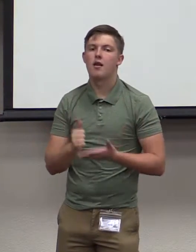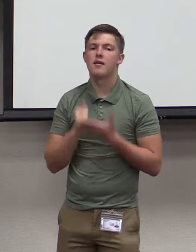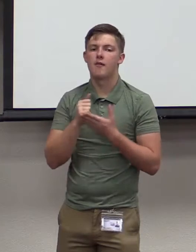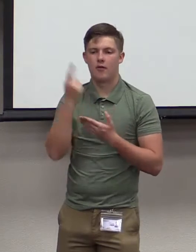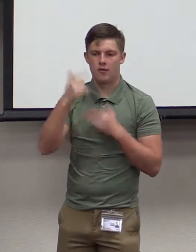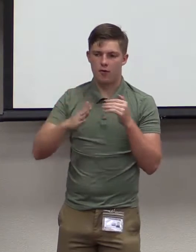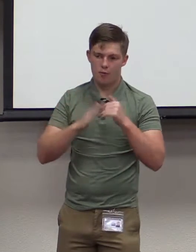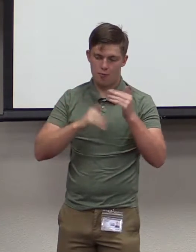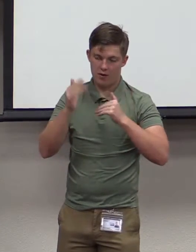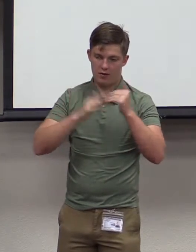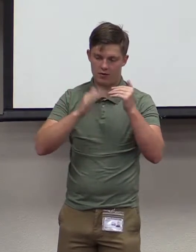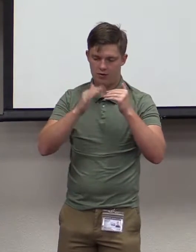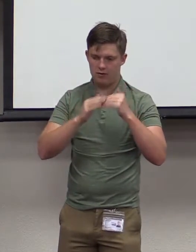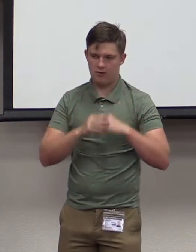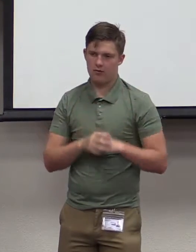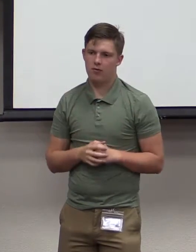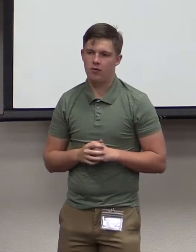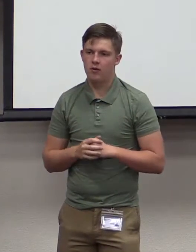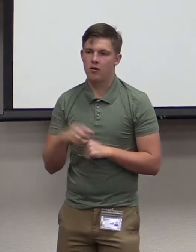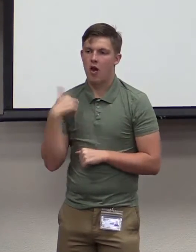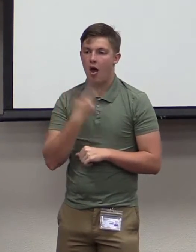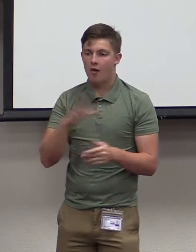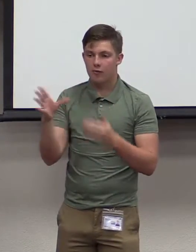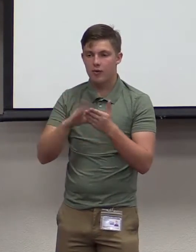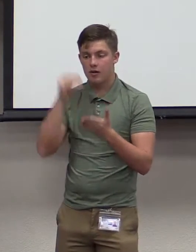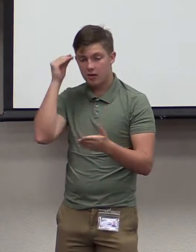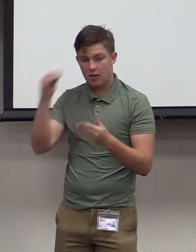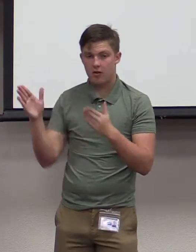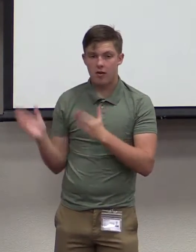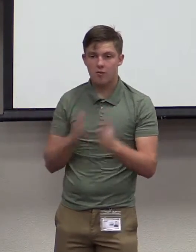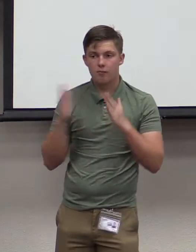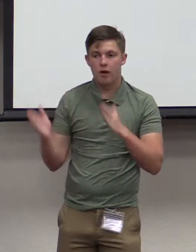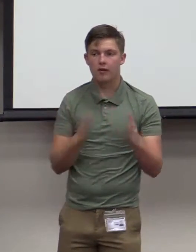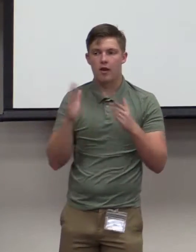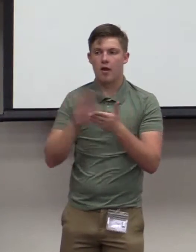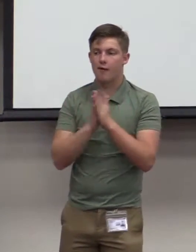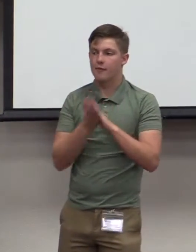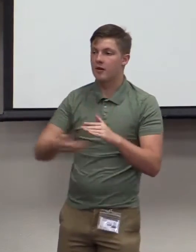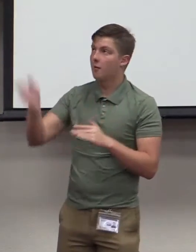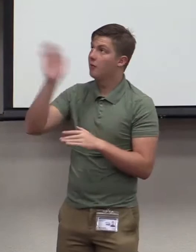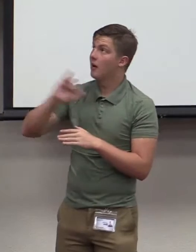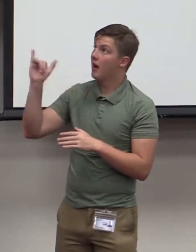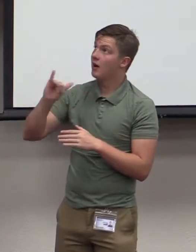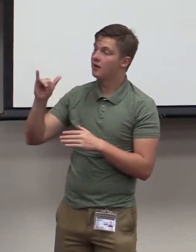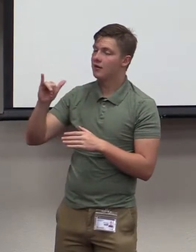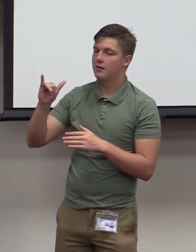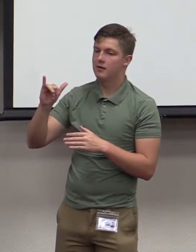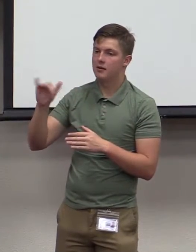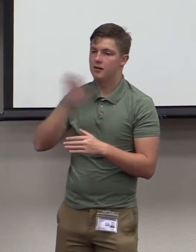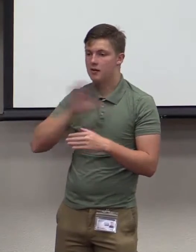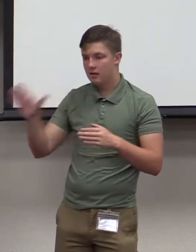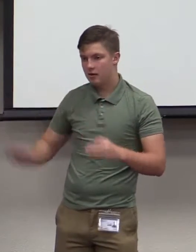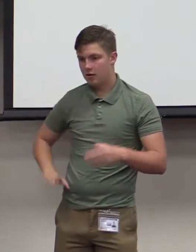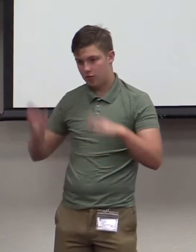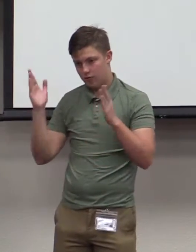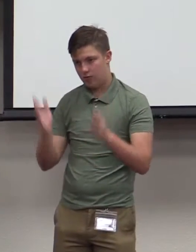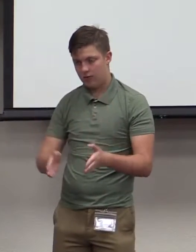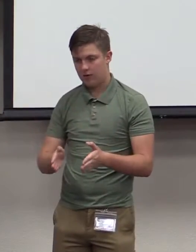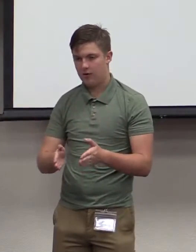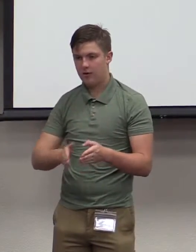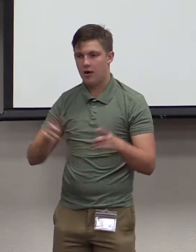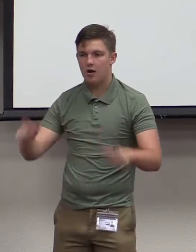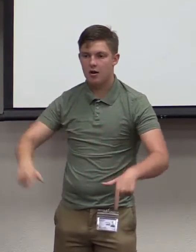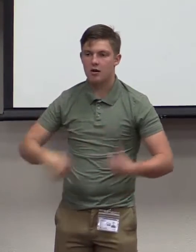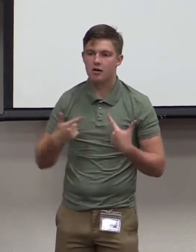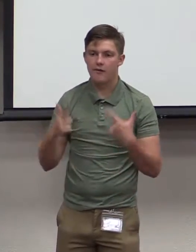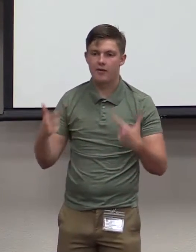building up. So as we learn in this process of becoming godly Christians, or